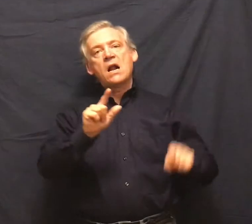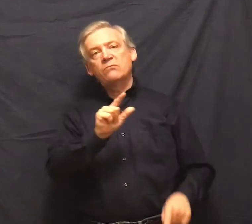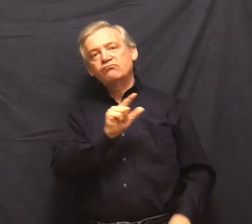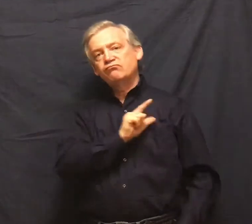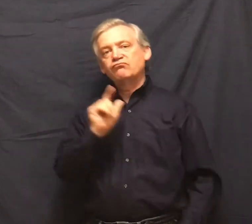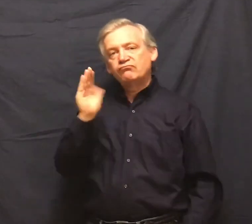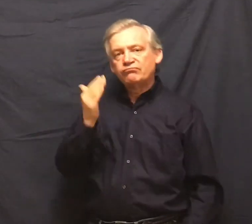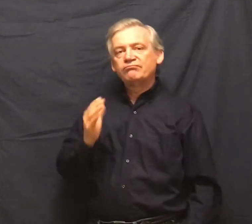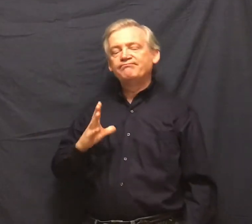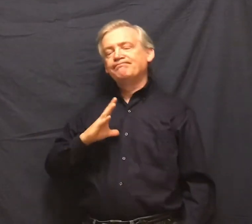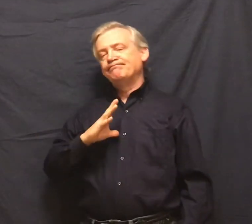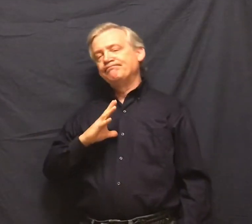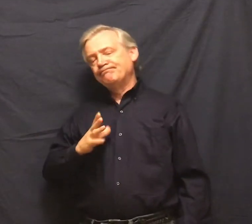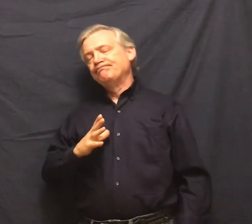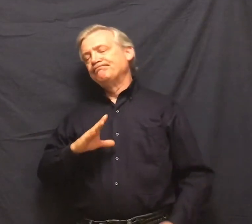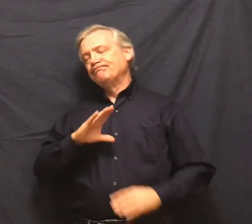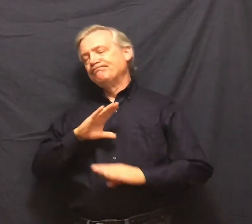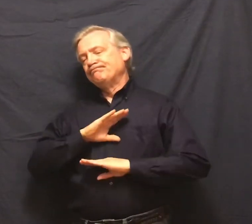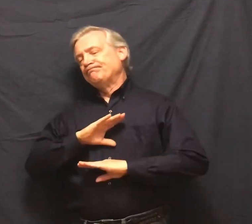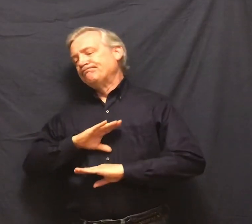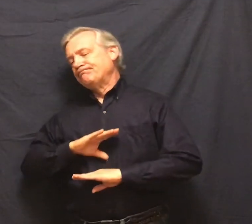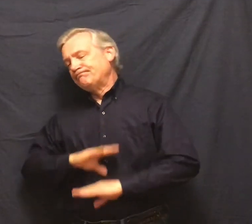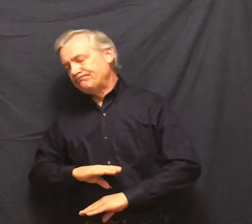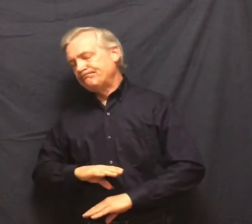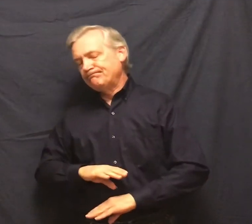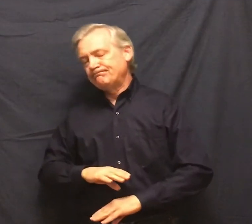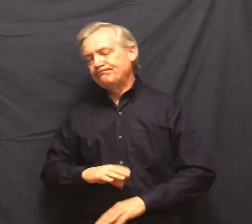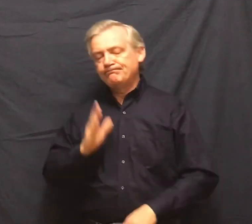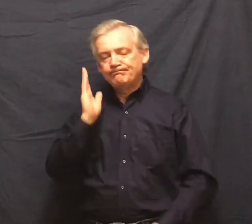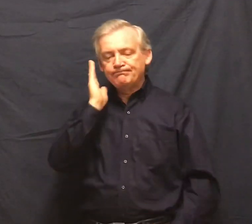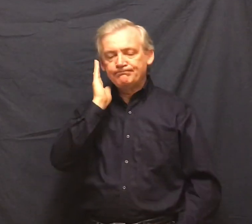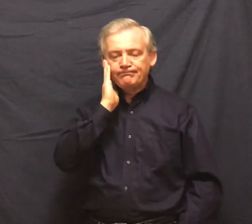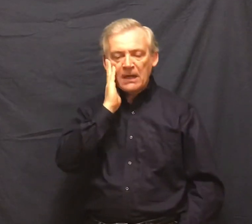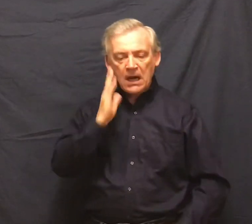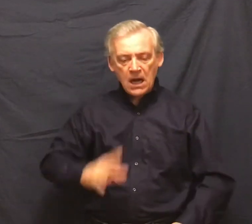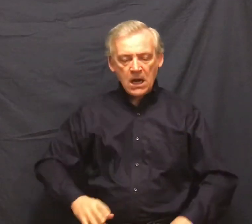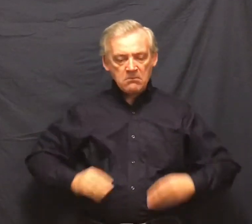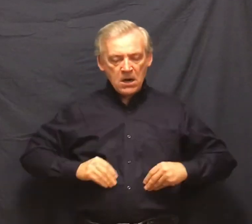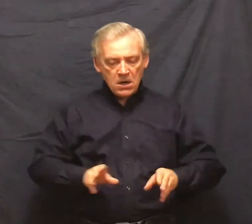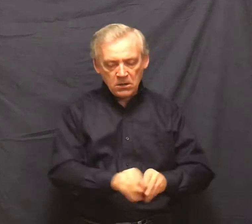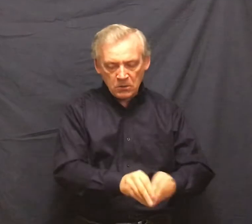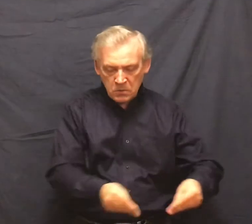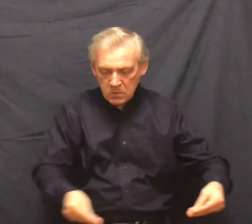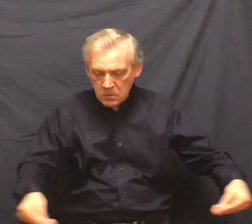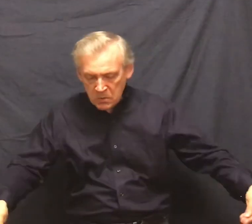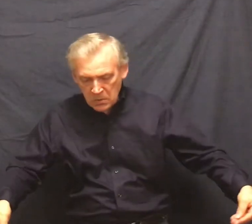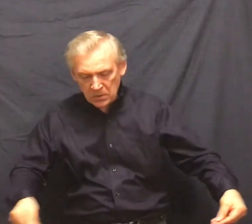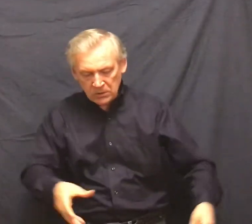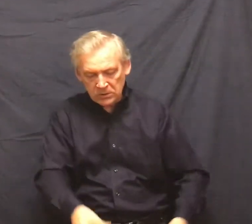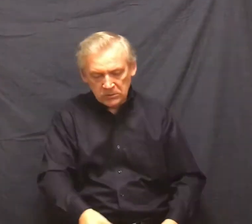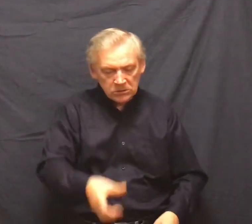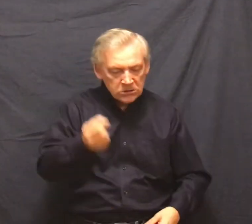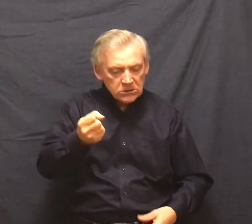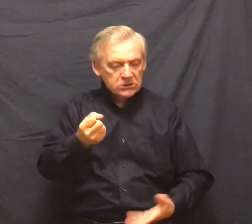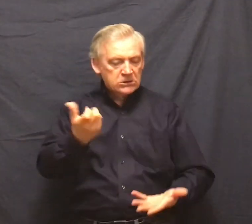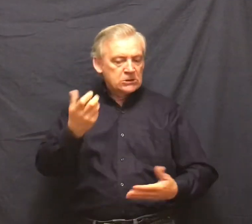He unrolled his bindle and put things on the shelf. His razor and bar of soap, his comb and bottle of pills, his liniment and